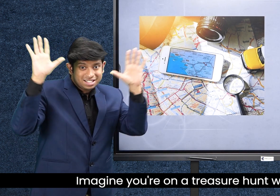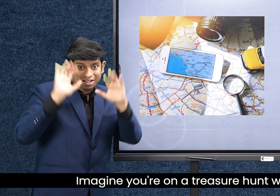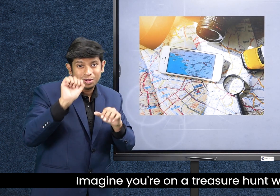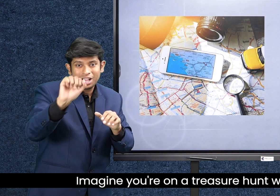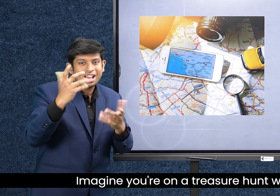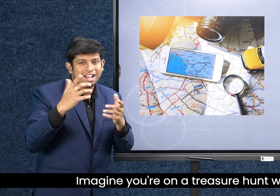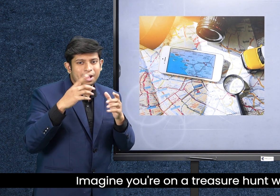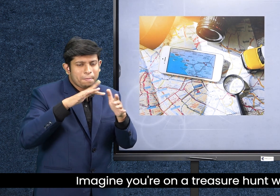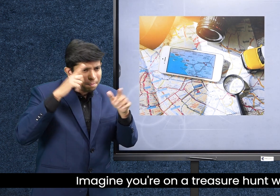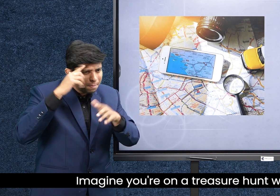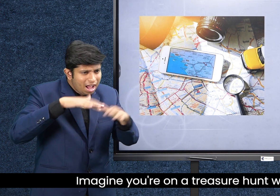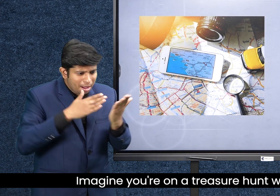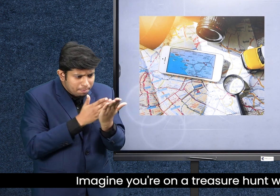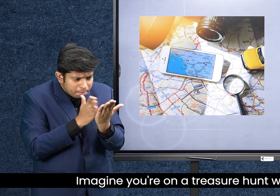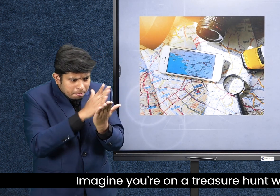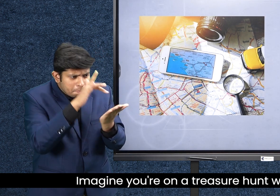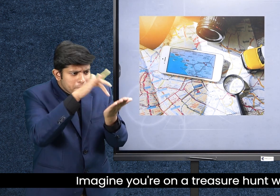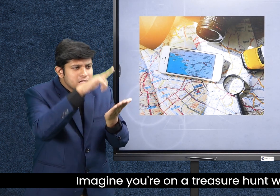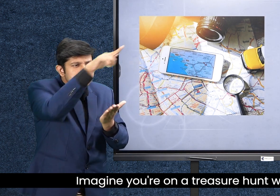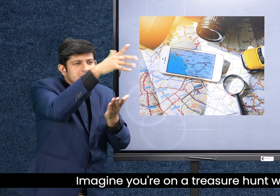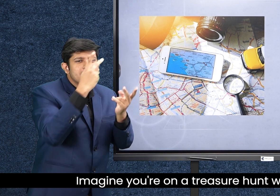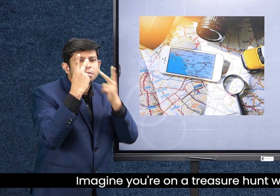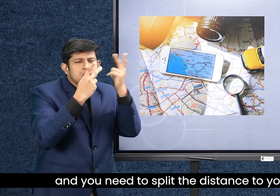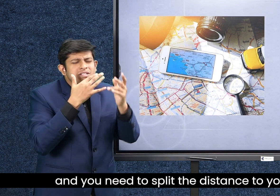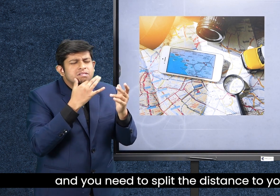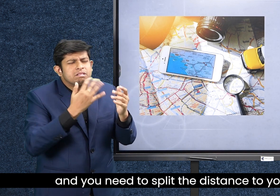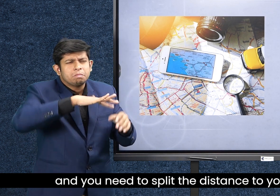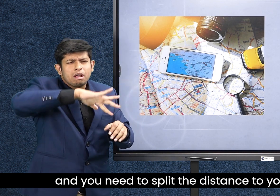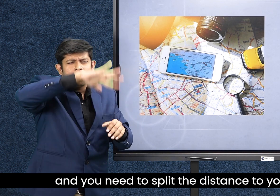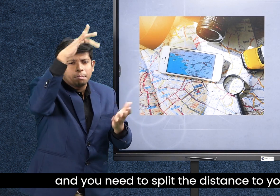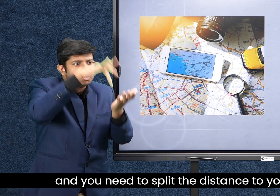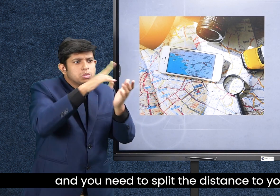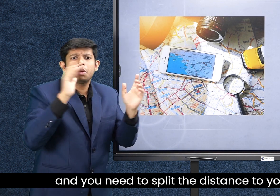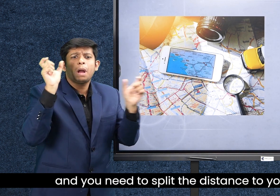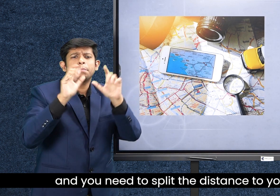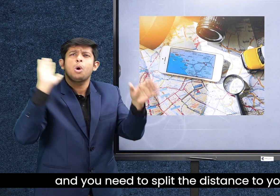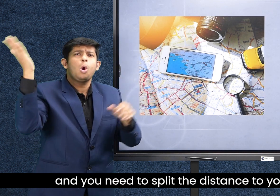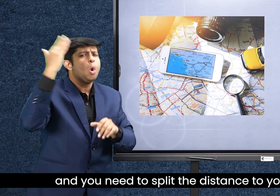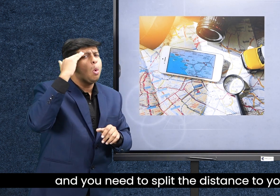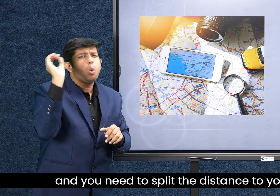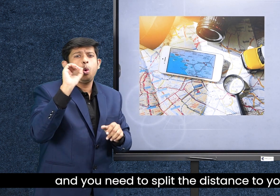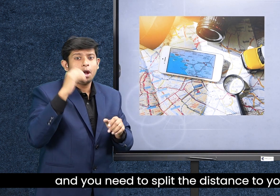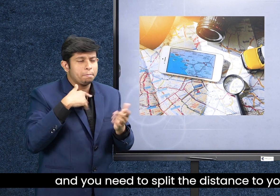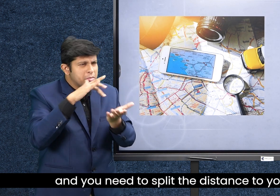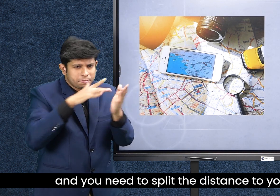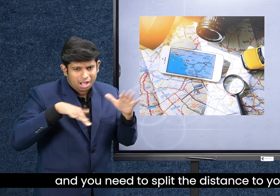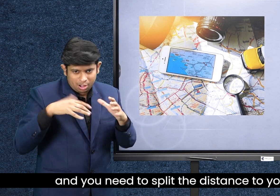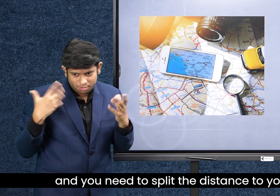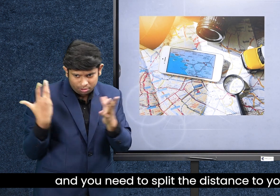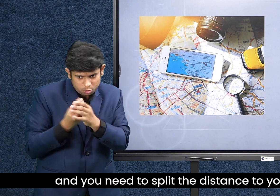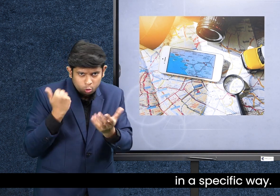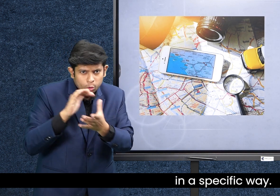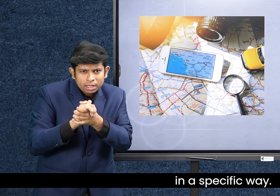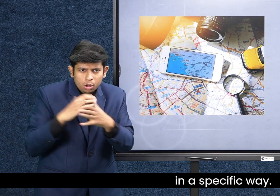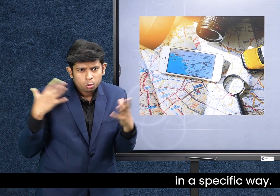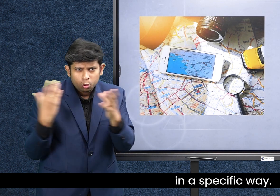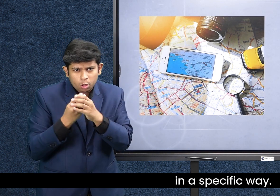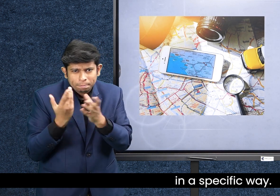Imagine you are on a treasure hunt with your friends and you need to split the distance to your hidden treasure in a specific